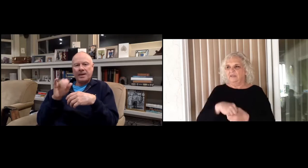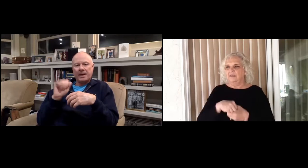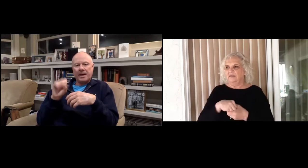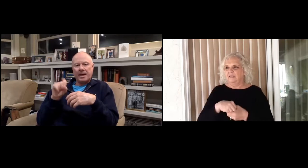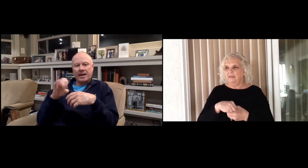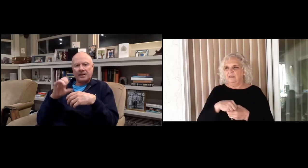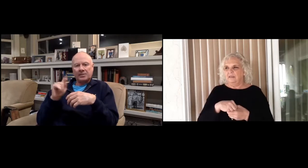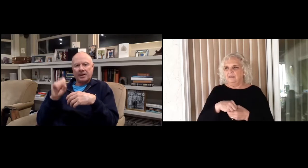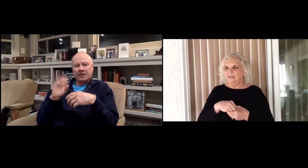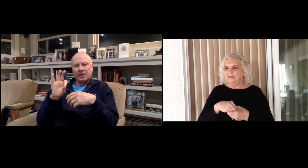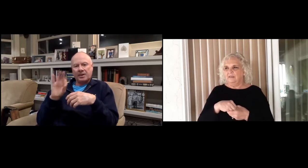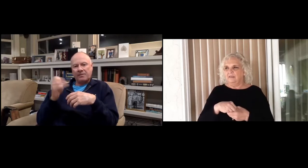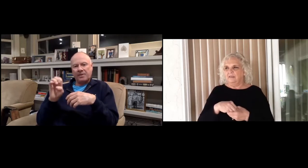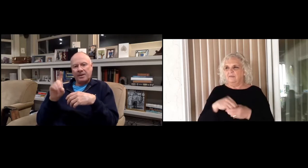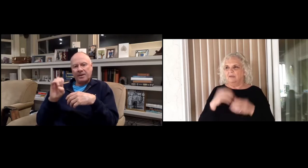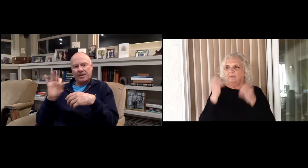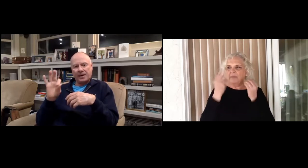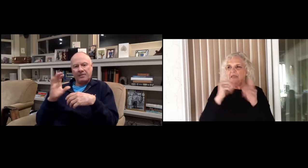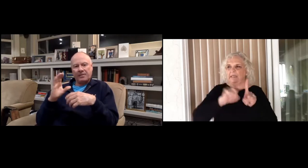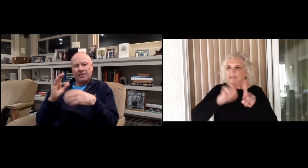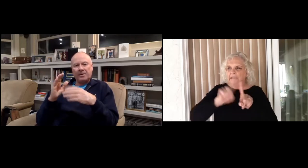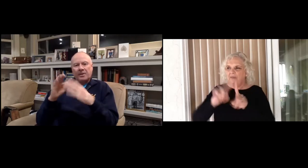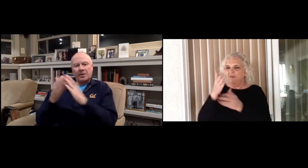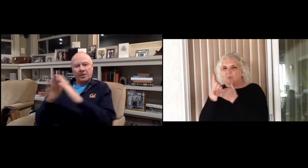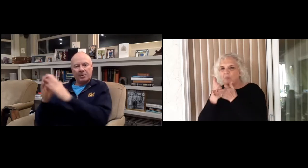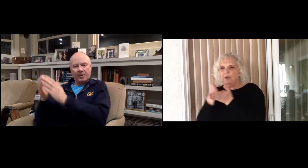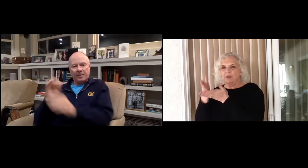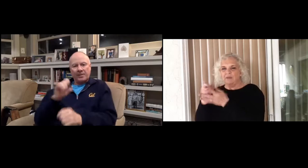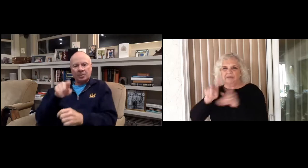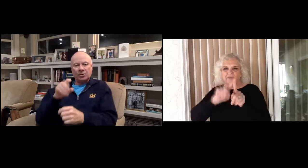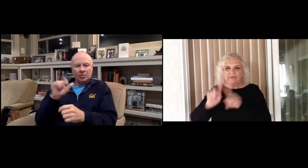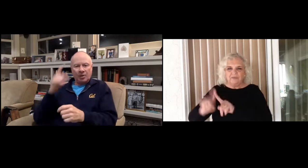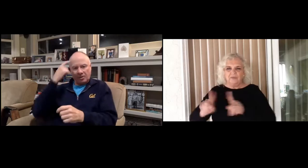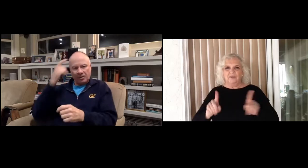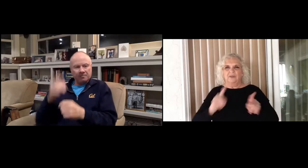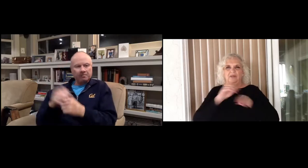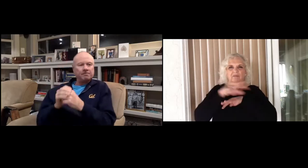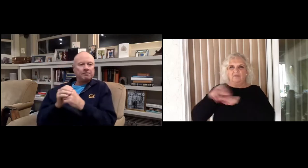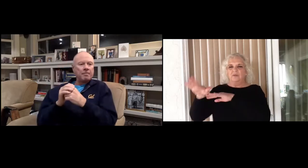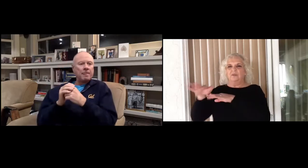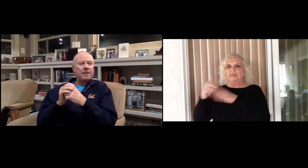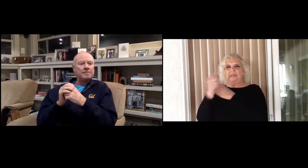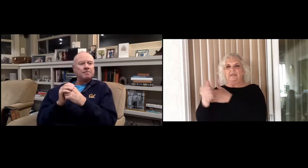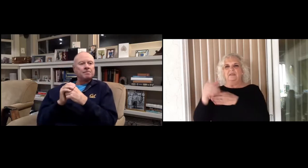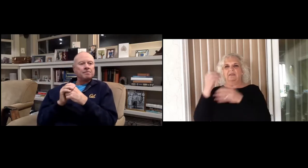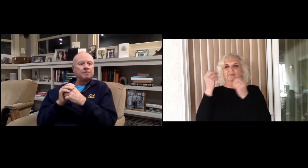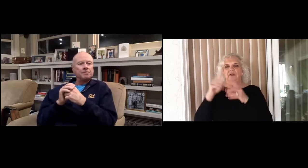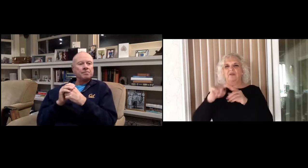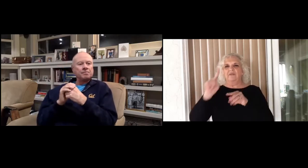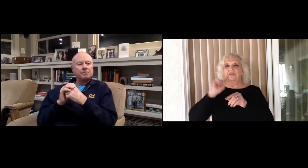many aspects of the deaf community, as you all know.